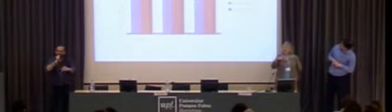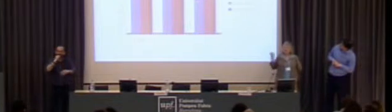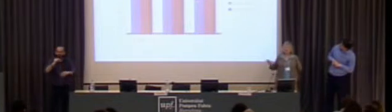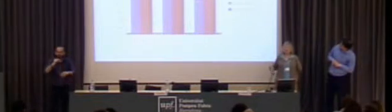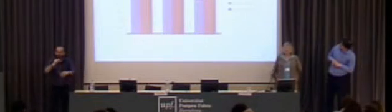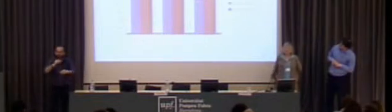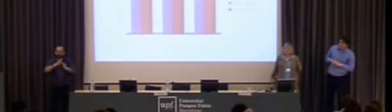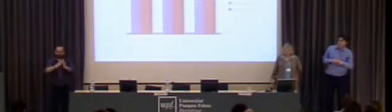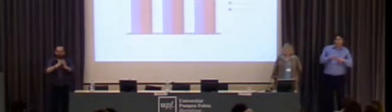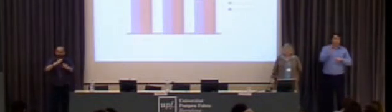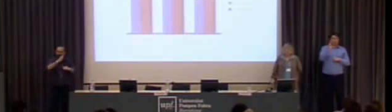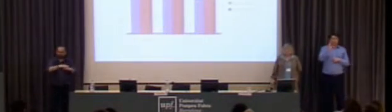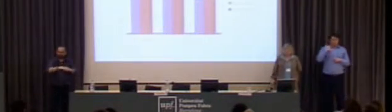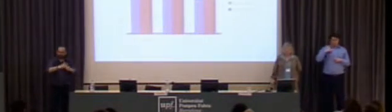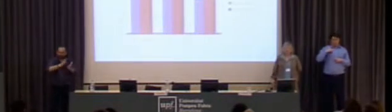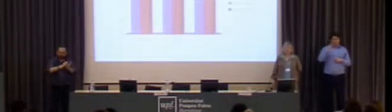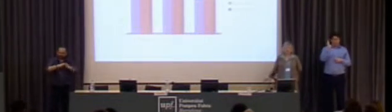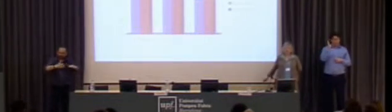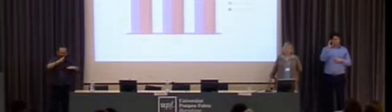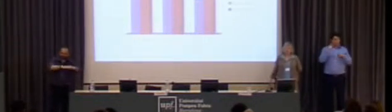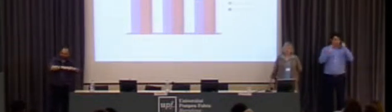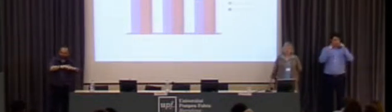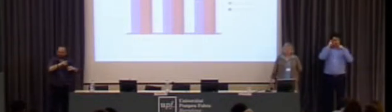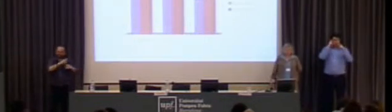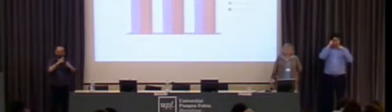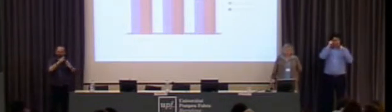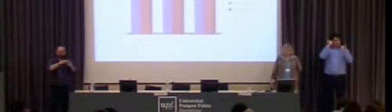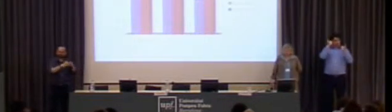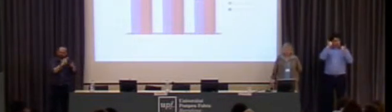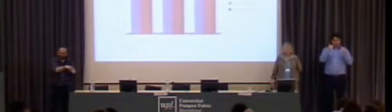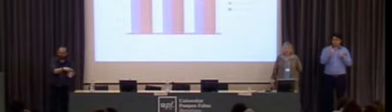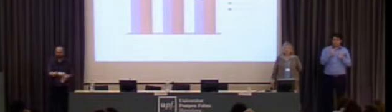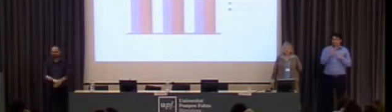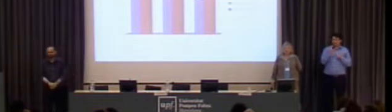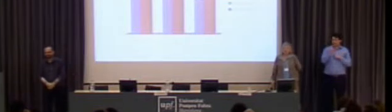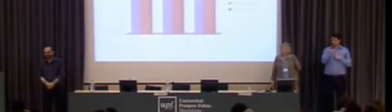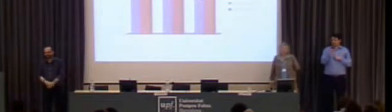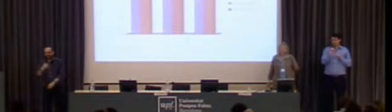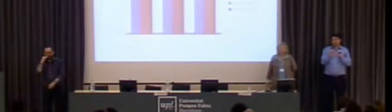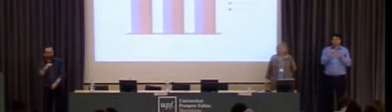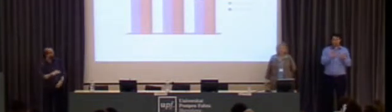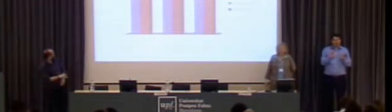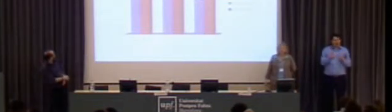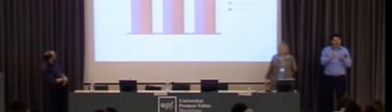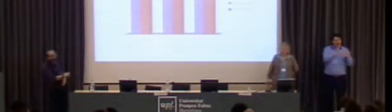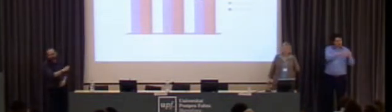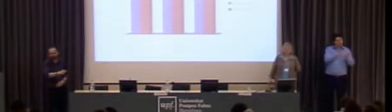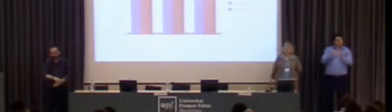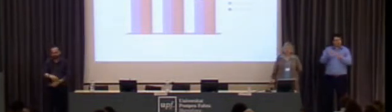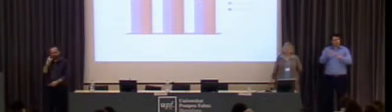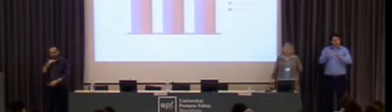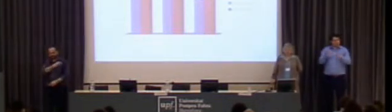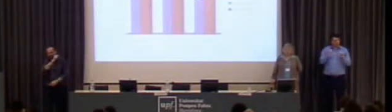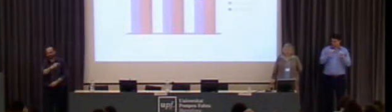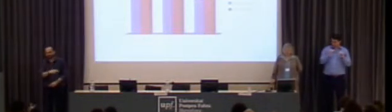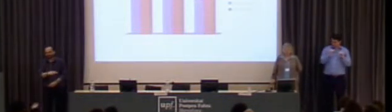the healthy deaf signers find this a very easy task. Actually, both groups of signers are impaired